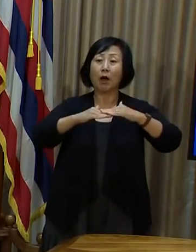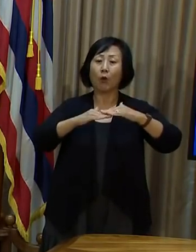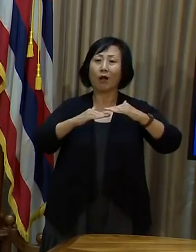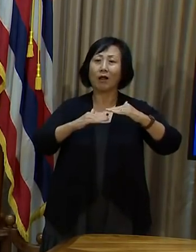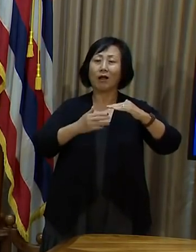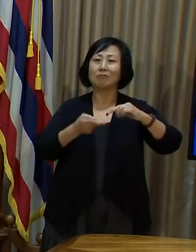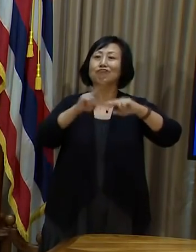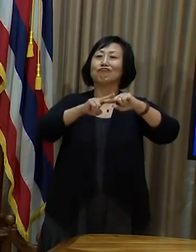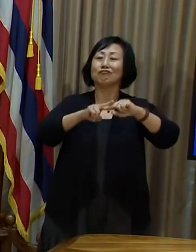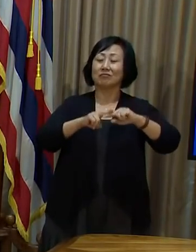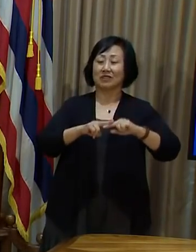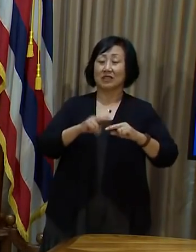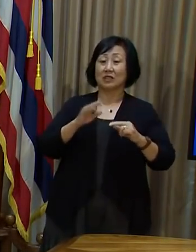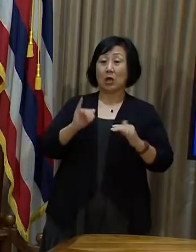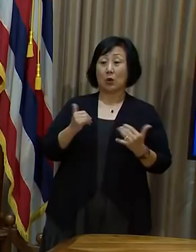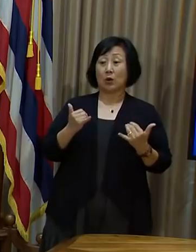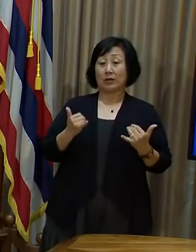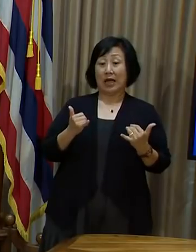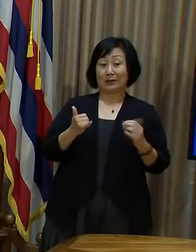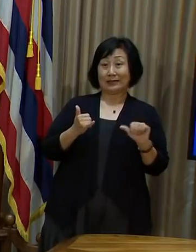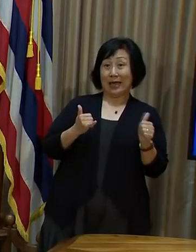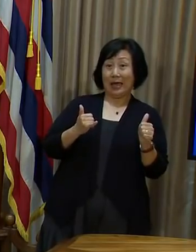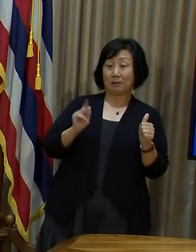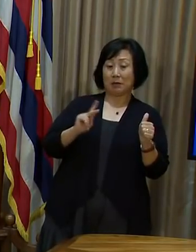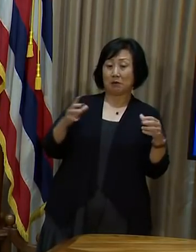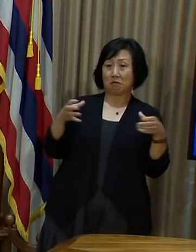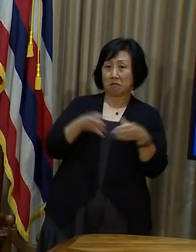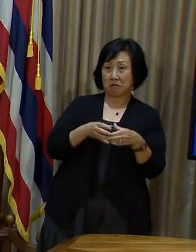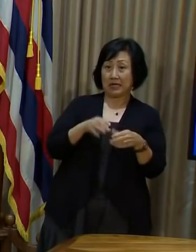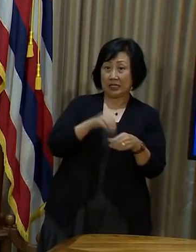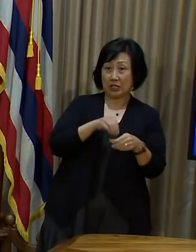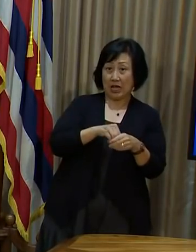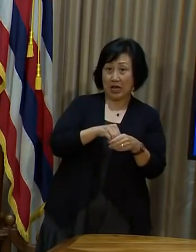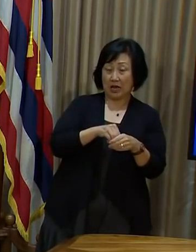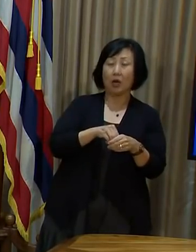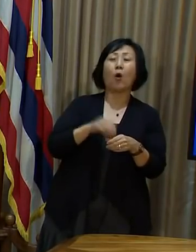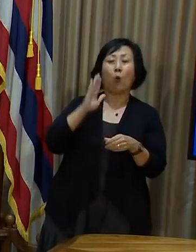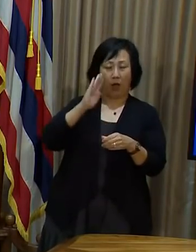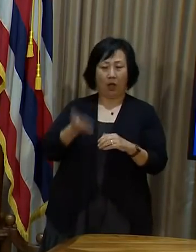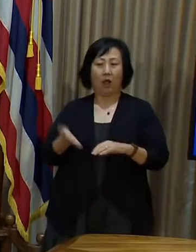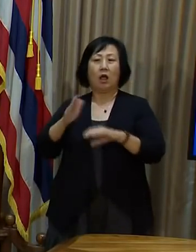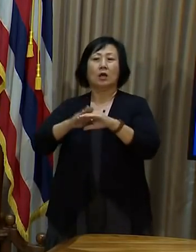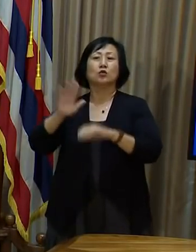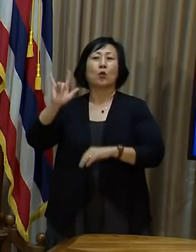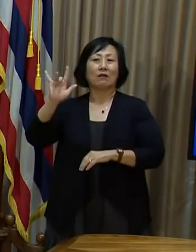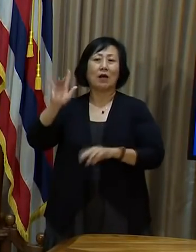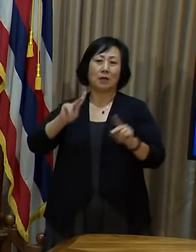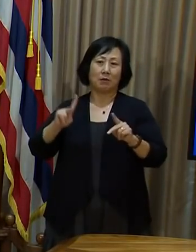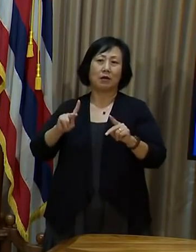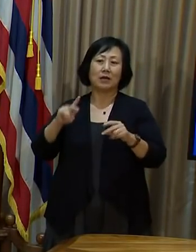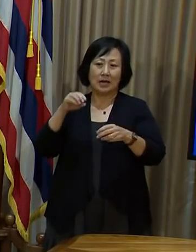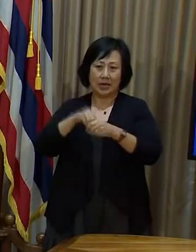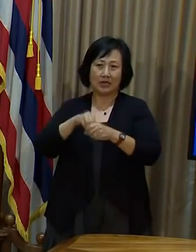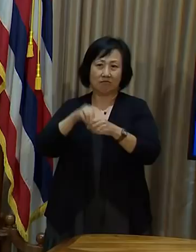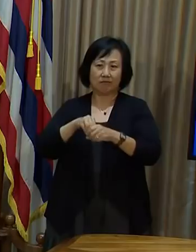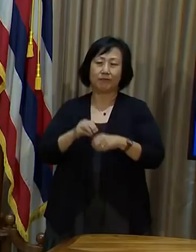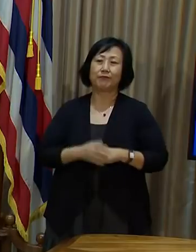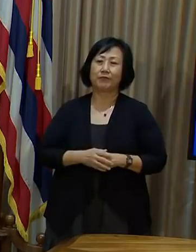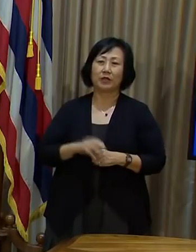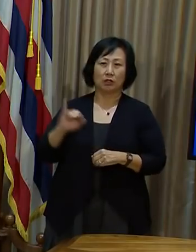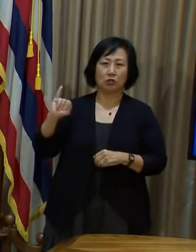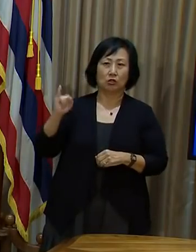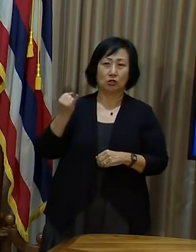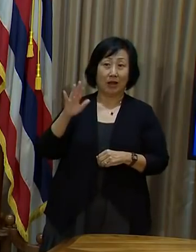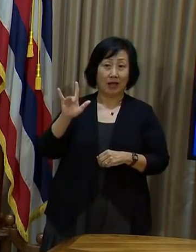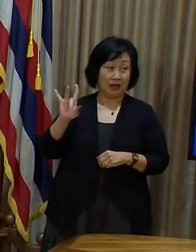from a maximum size of 10 individuals indoors to 25 individuals